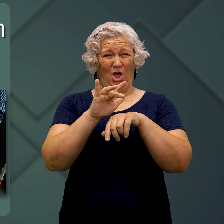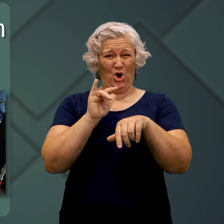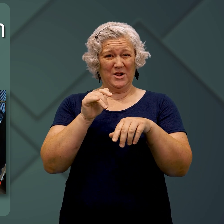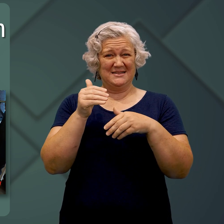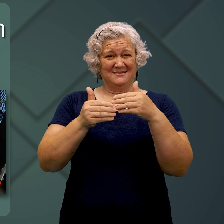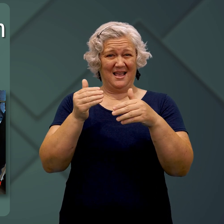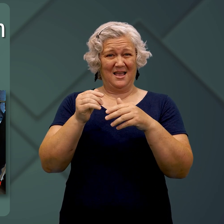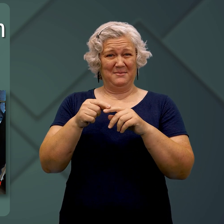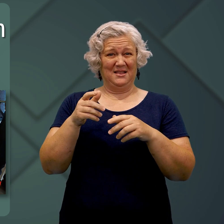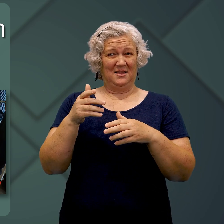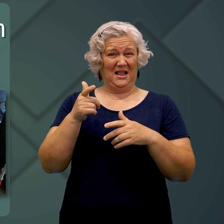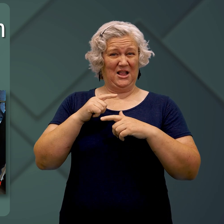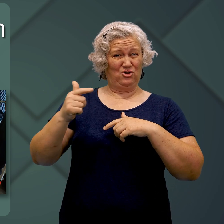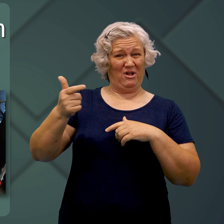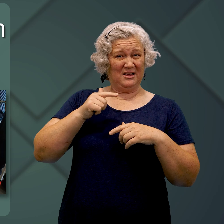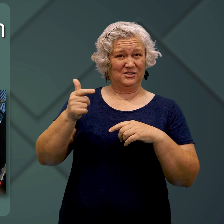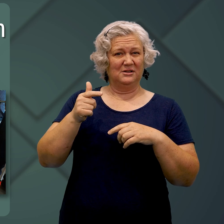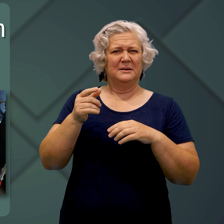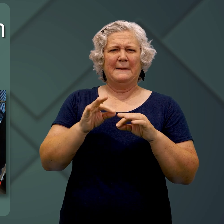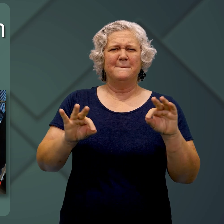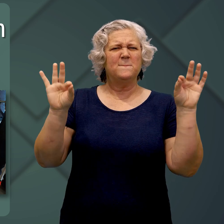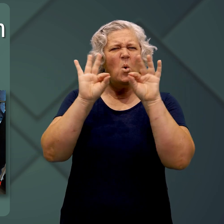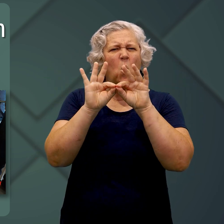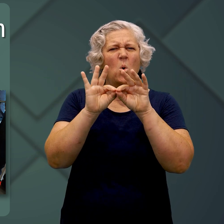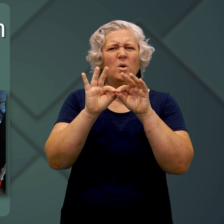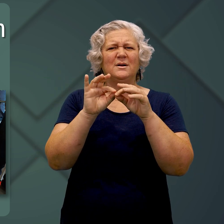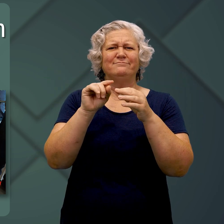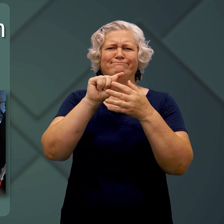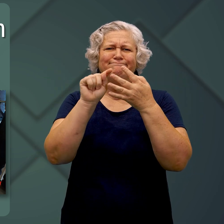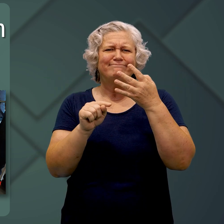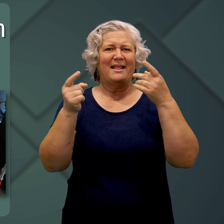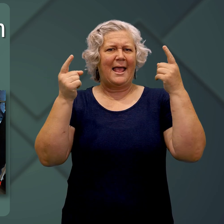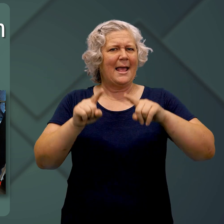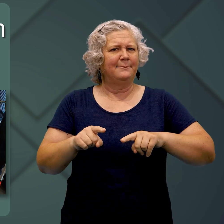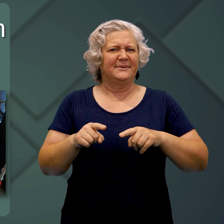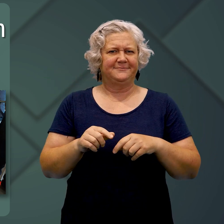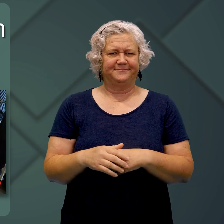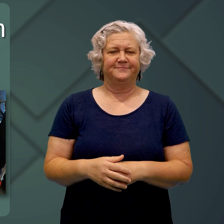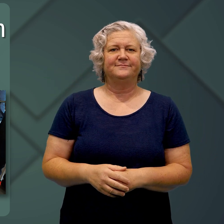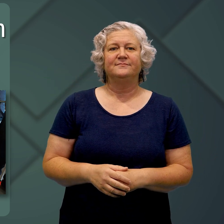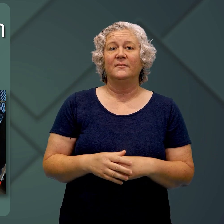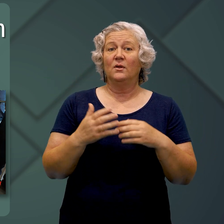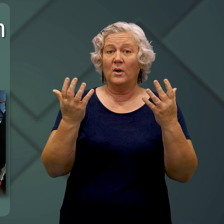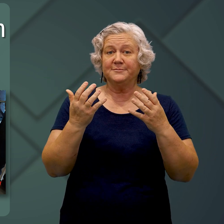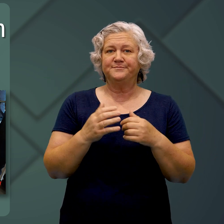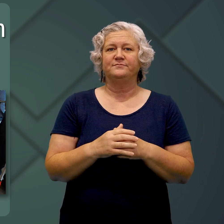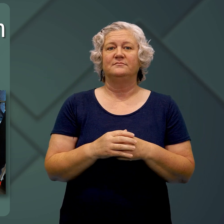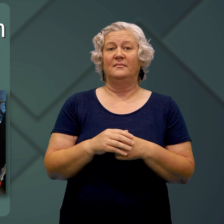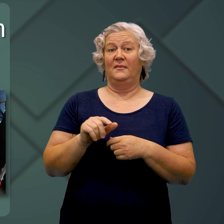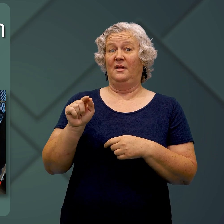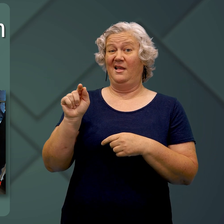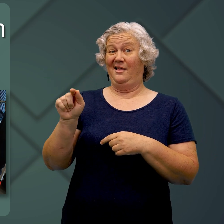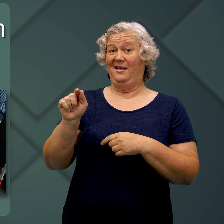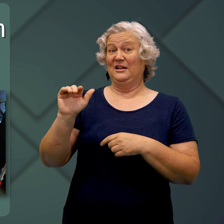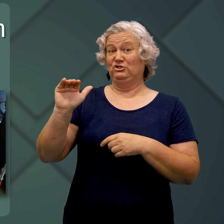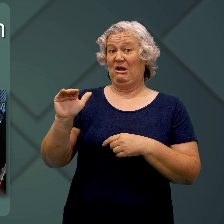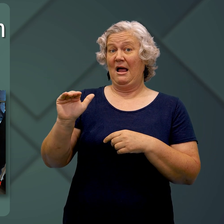During these early steps in an interaction, it's essential that we follow these few things. The